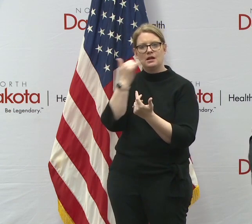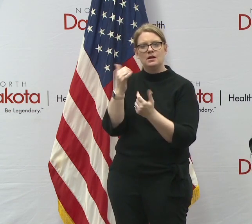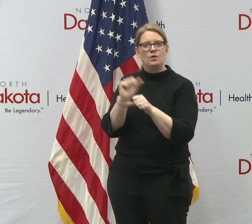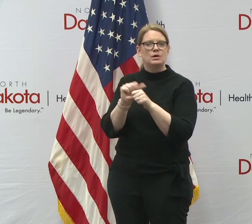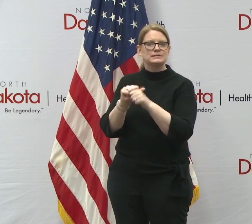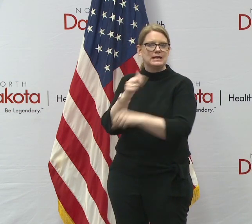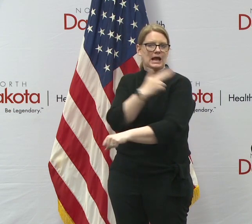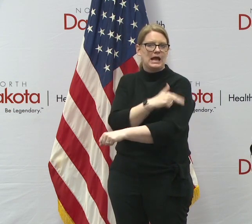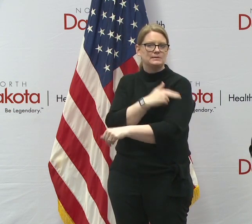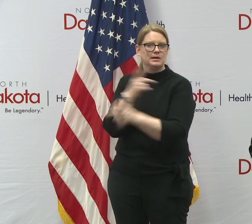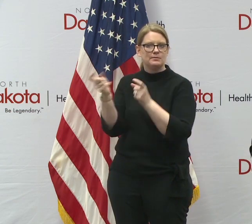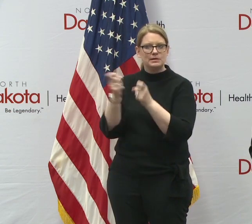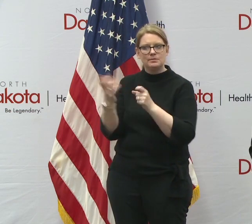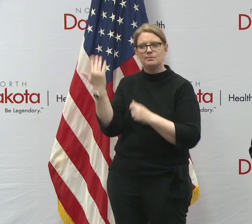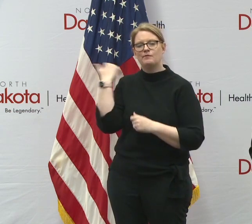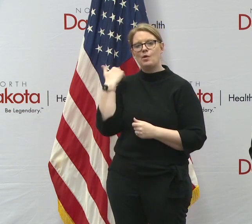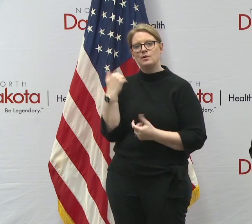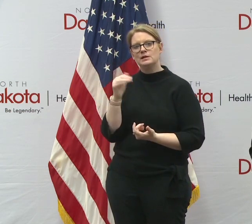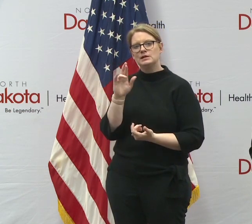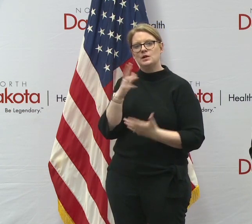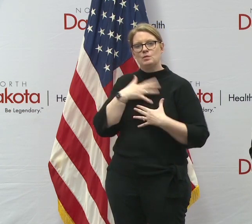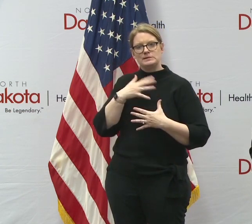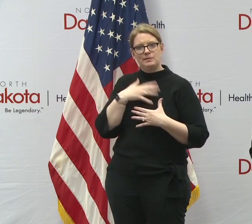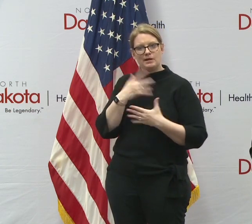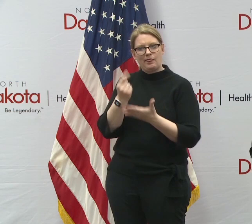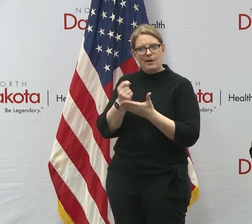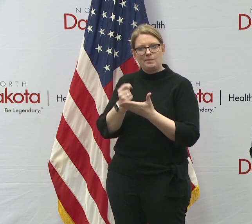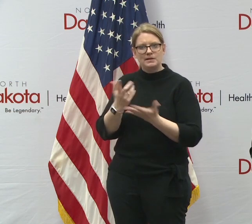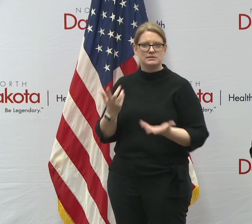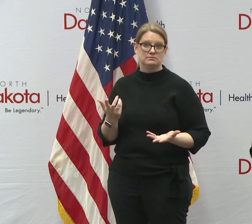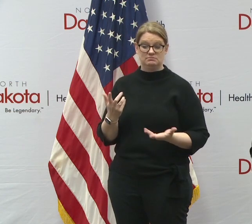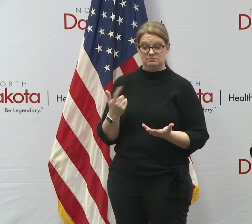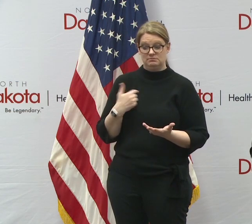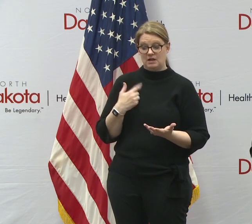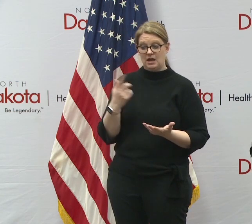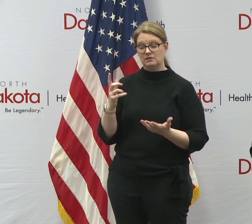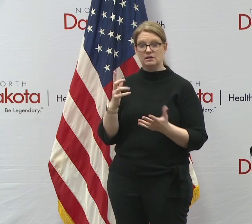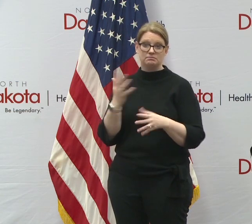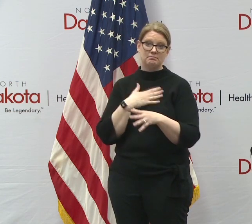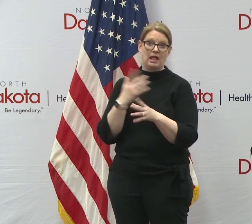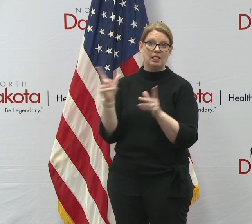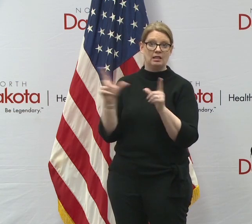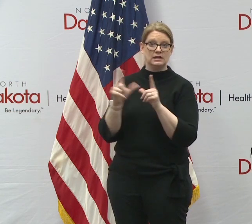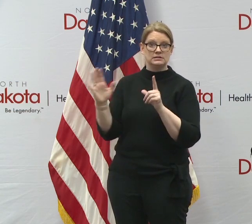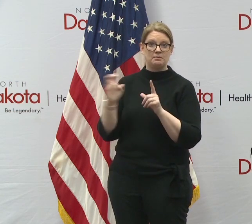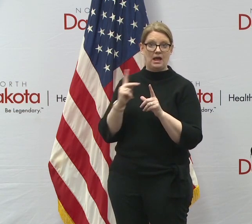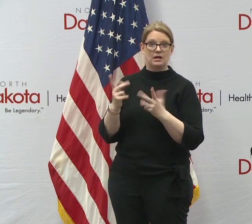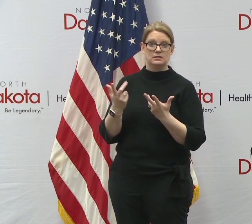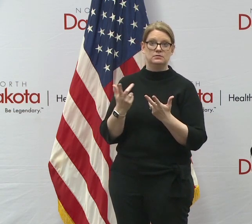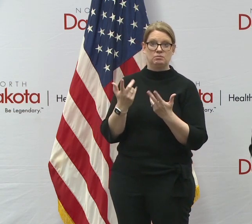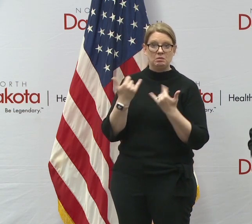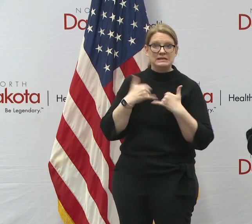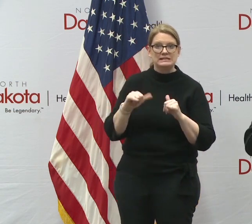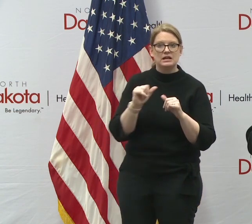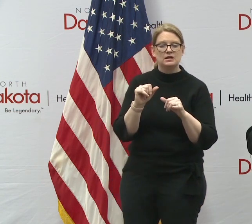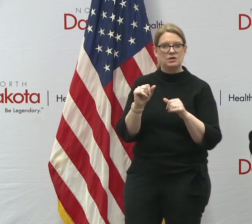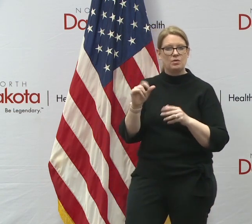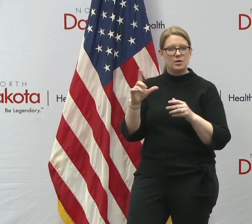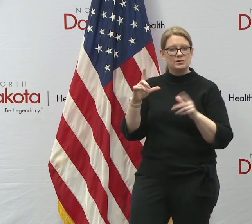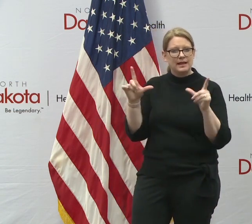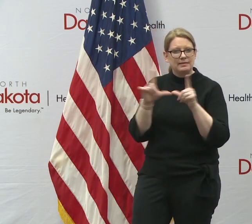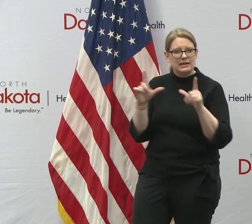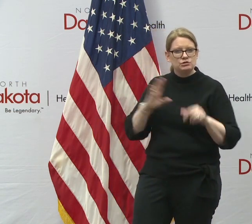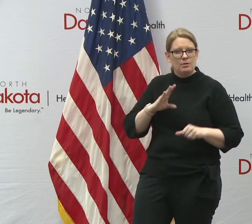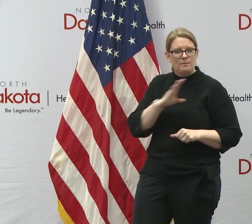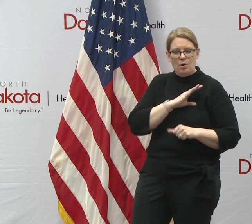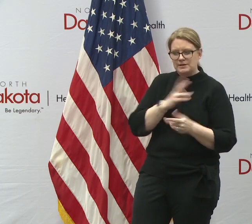administration, used to be a respiratory therapist, saying, hey, how can I get, my license back again? And we want to keep working with licensure boards to make sure we're getting